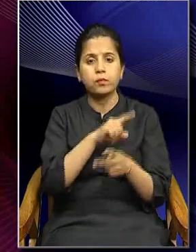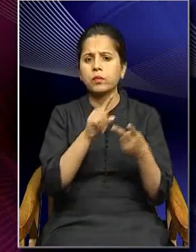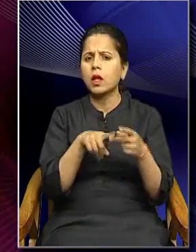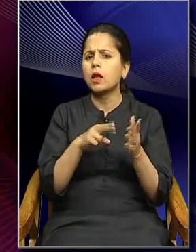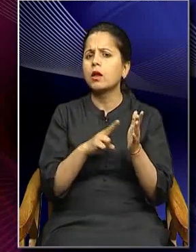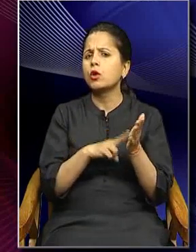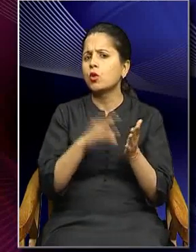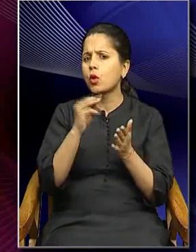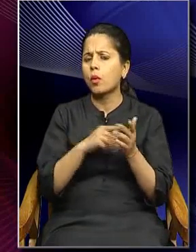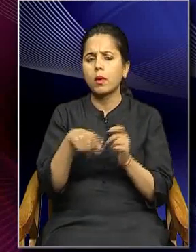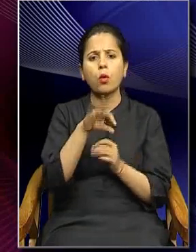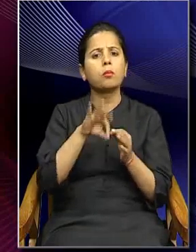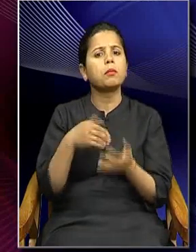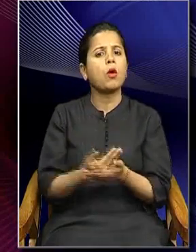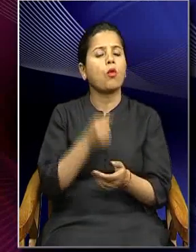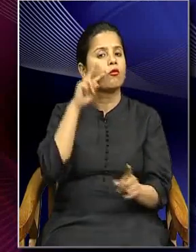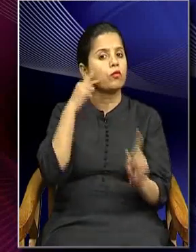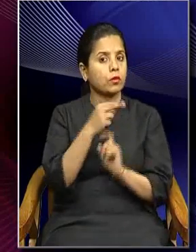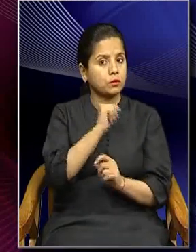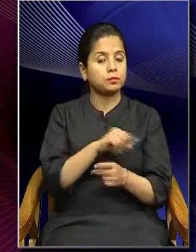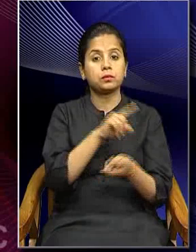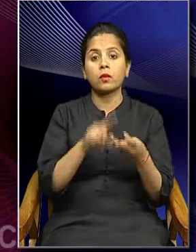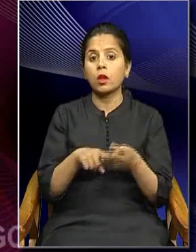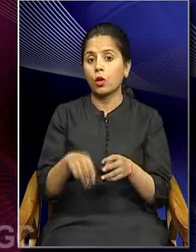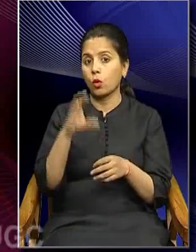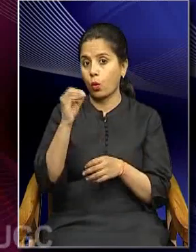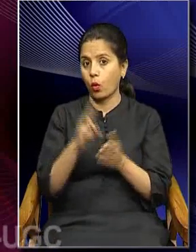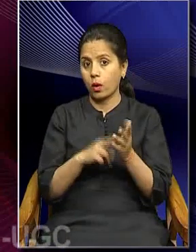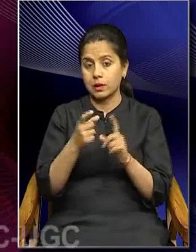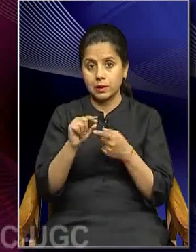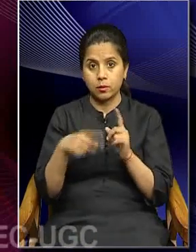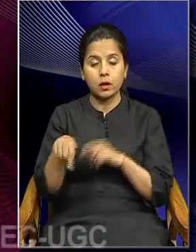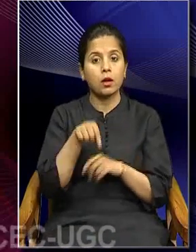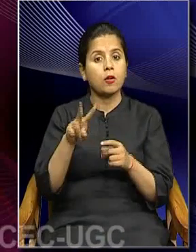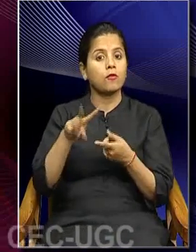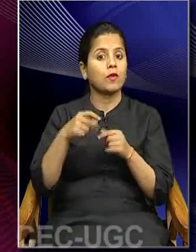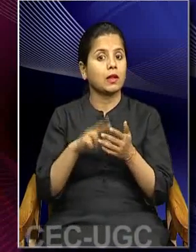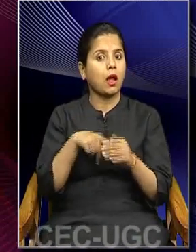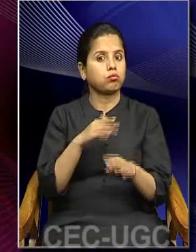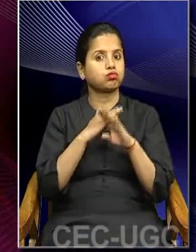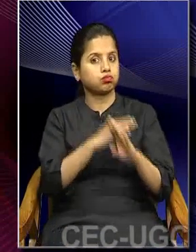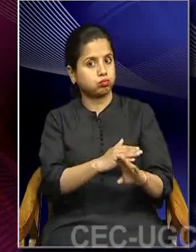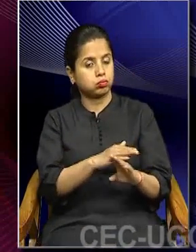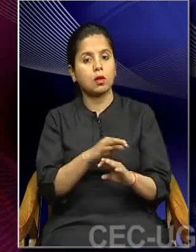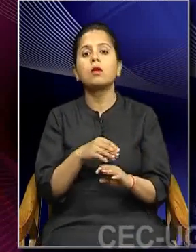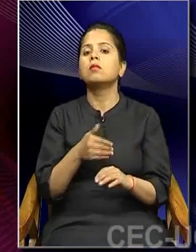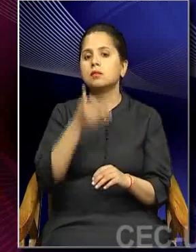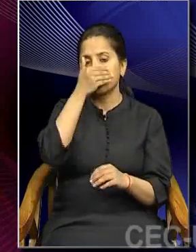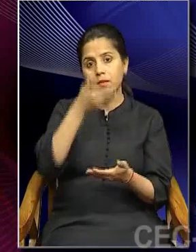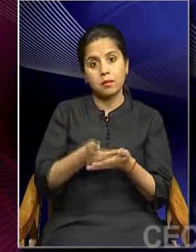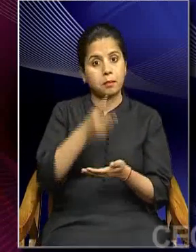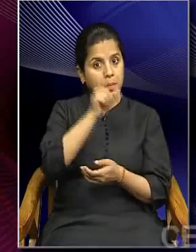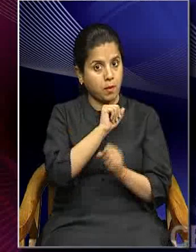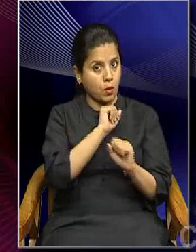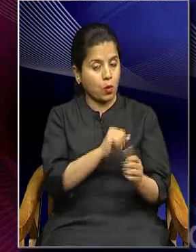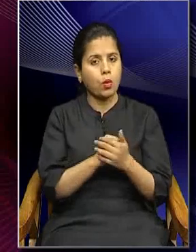Buddhist view. Then there was conceptualism defended by the Vedantins and the Jainas, and of course the realism